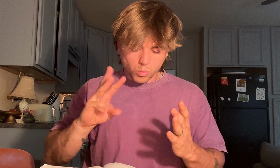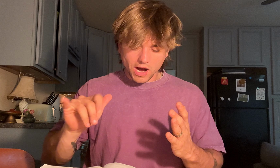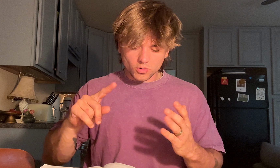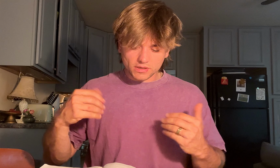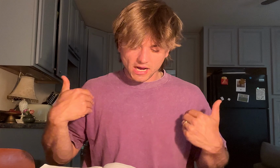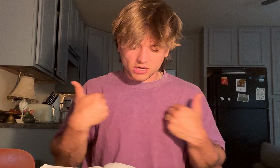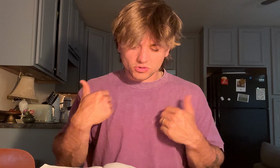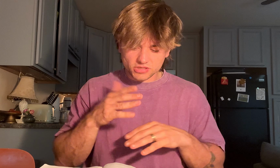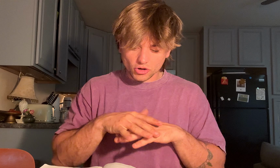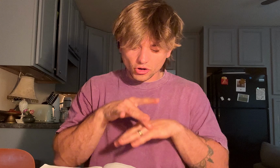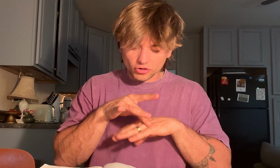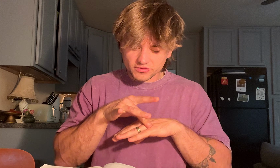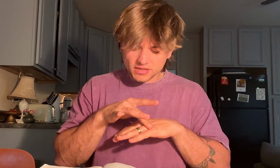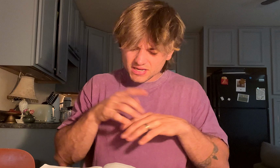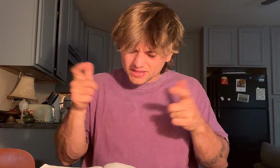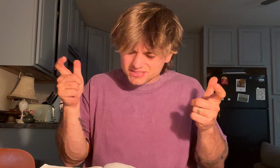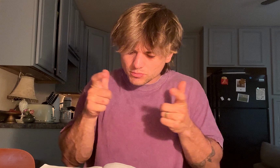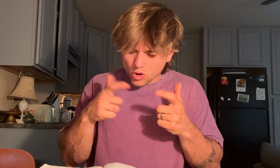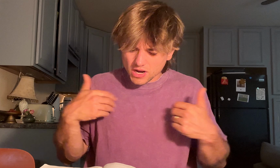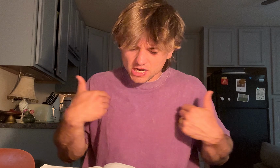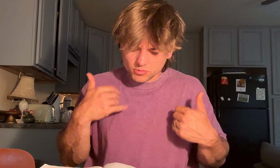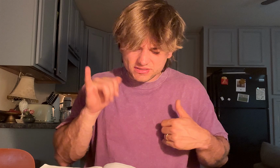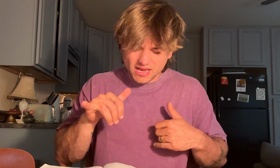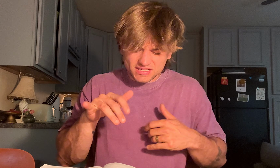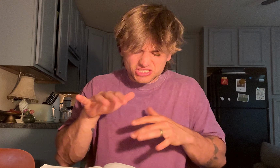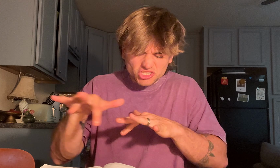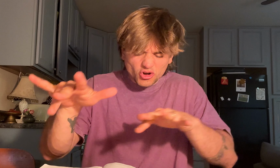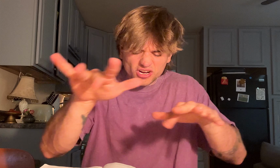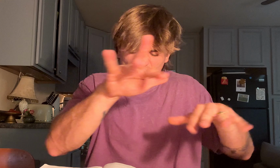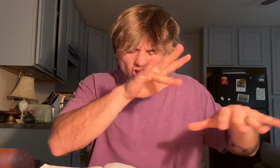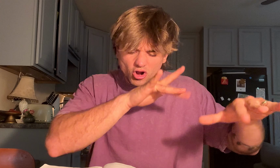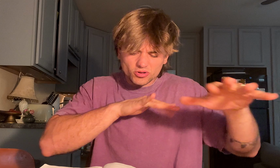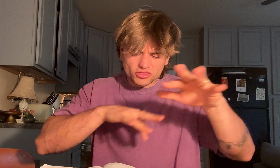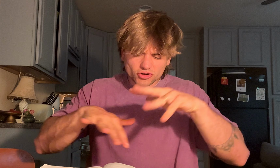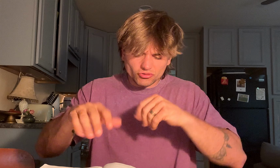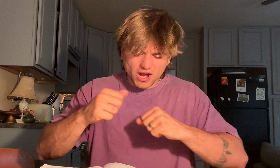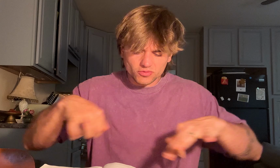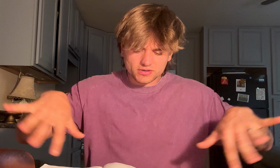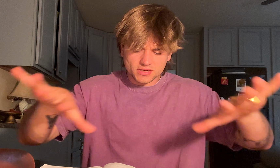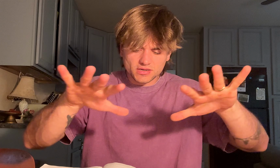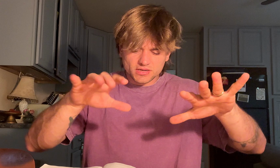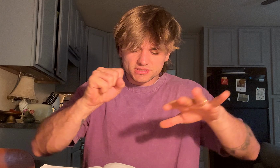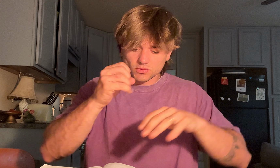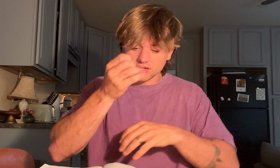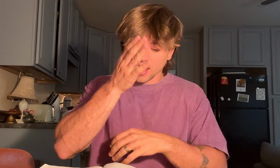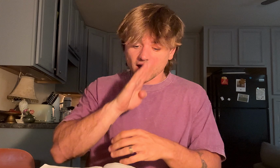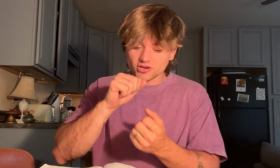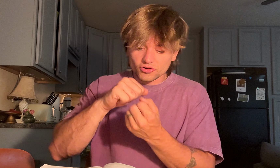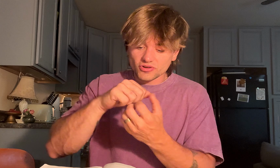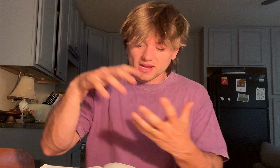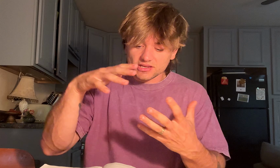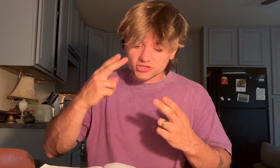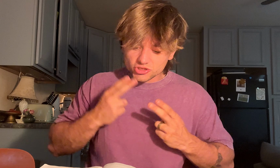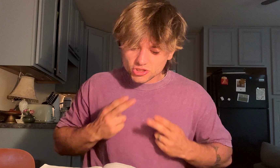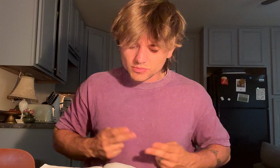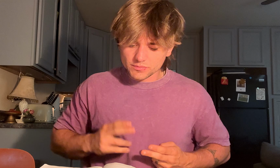wild animals on earth, and the small animals that scurry along the ground." So God created human